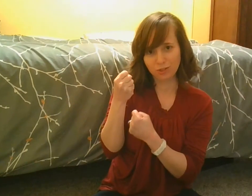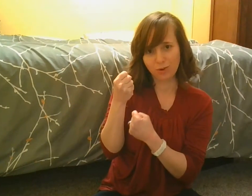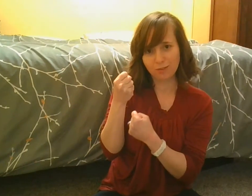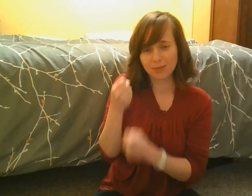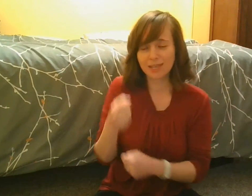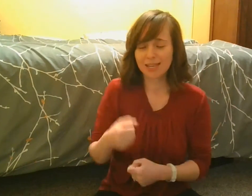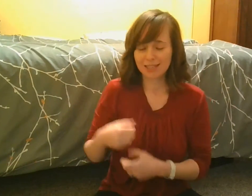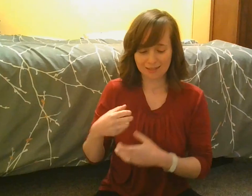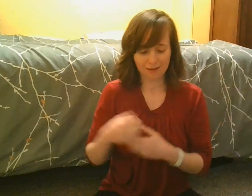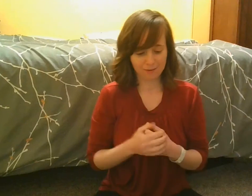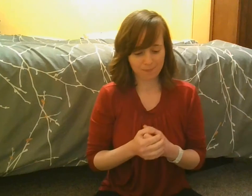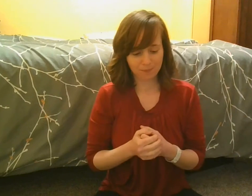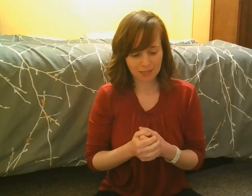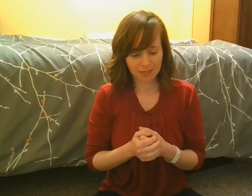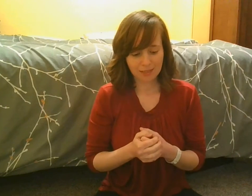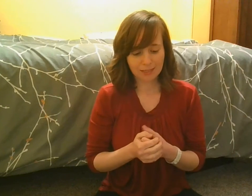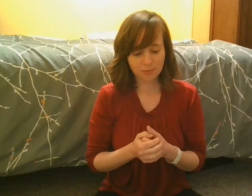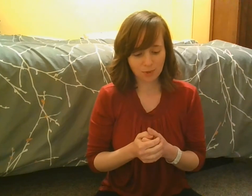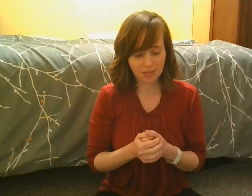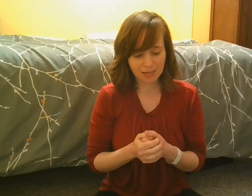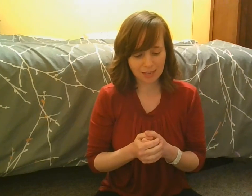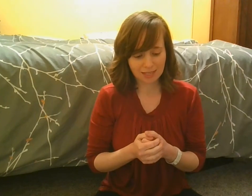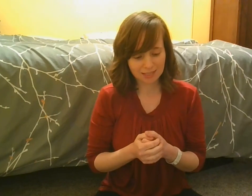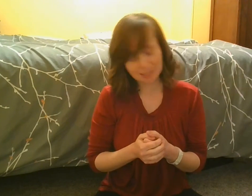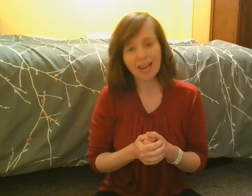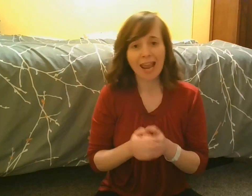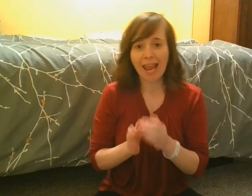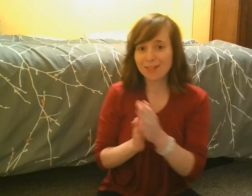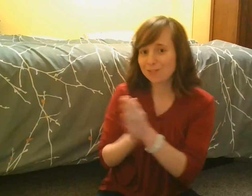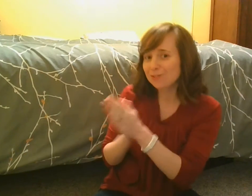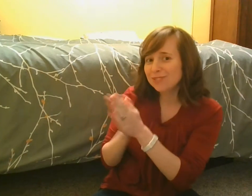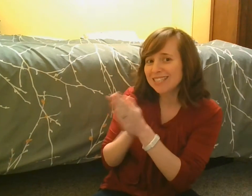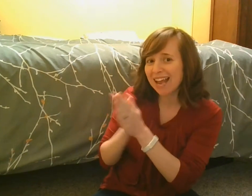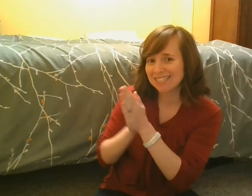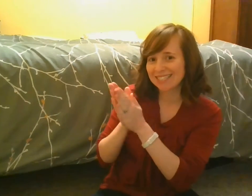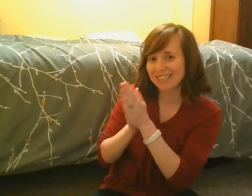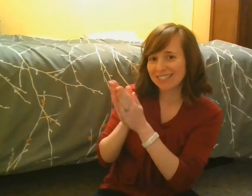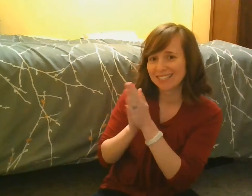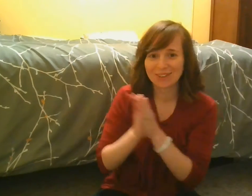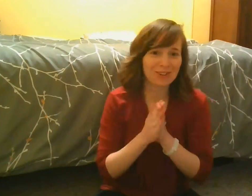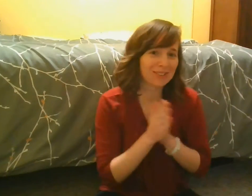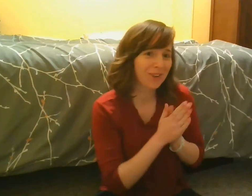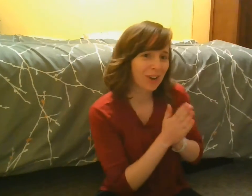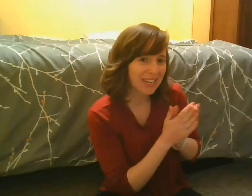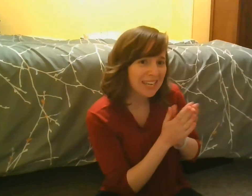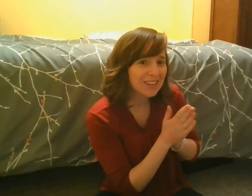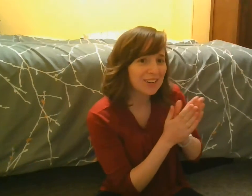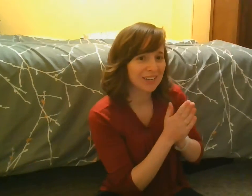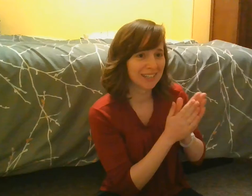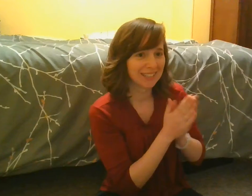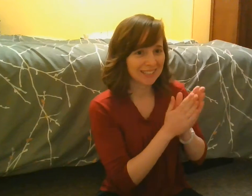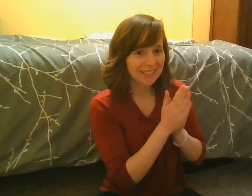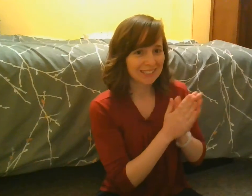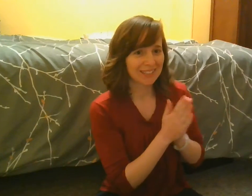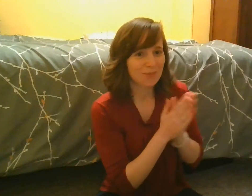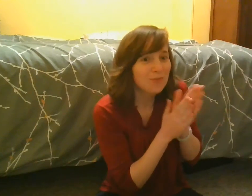up. Next one is enthusiastic, or very eager. Like, oh,